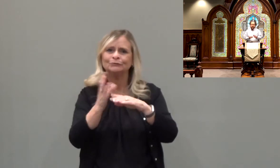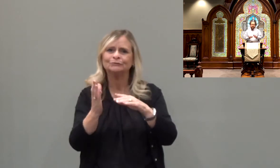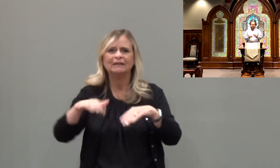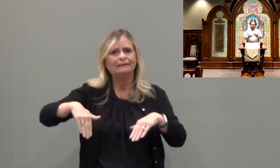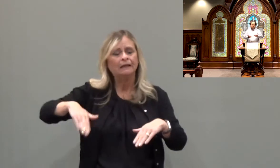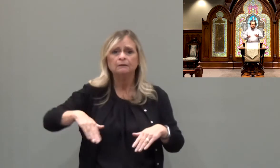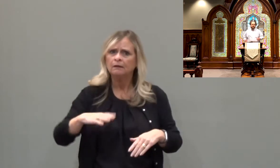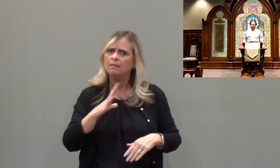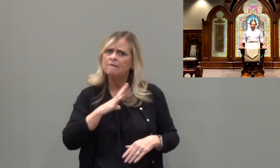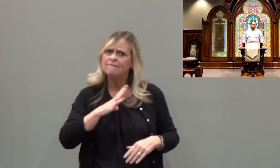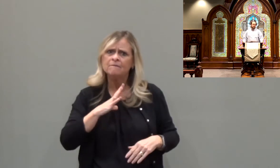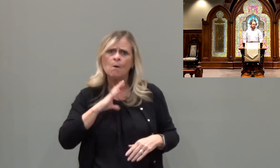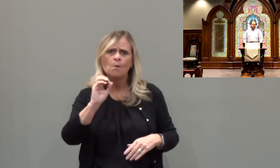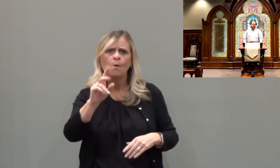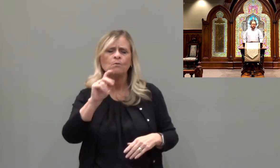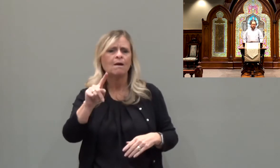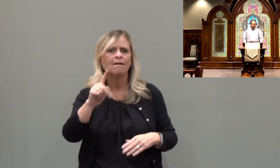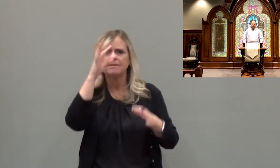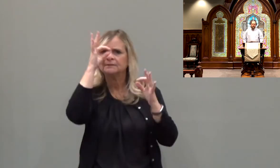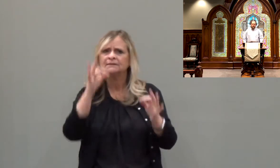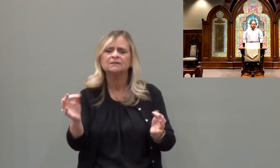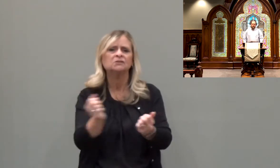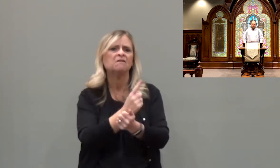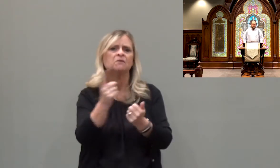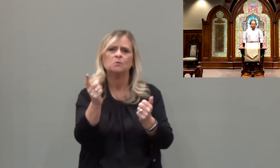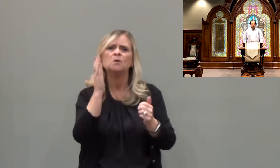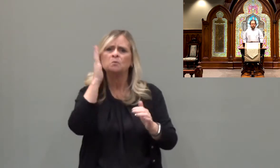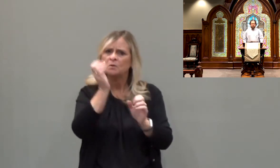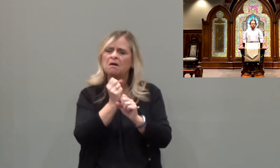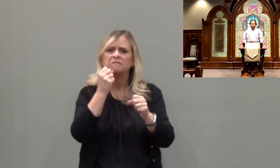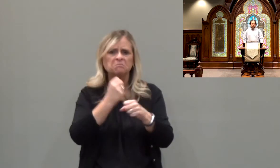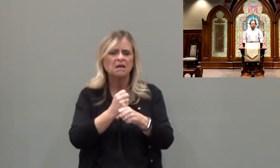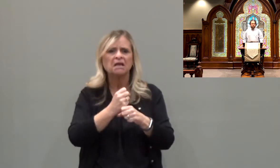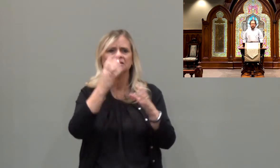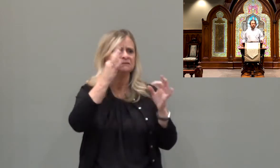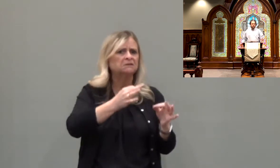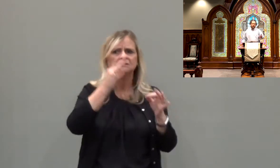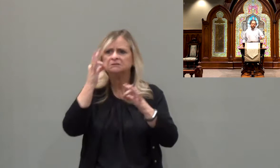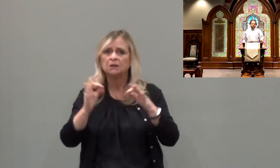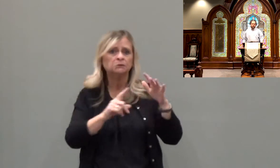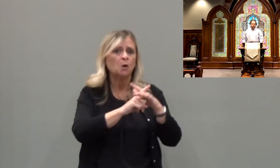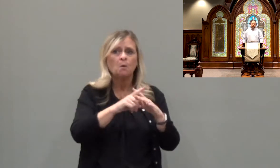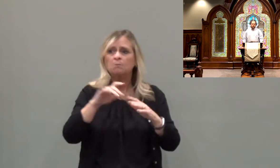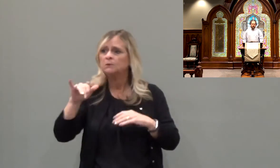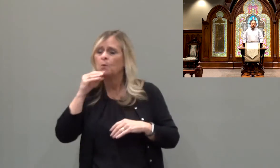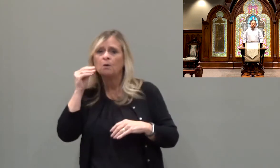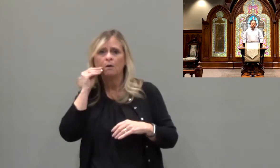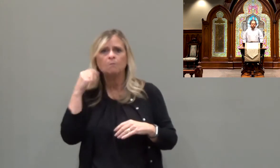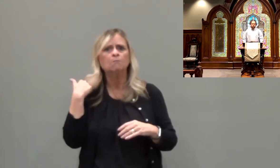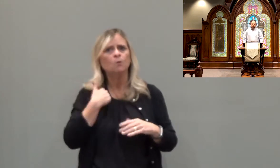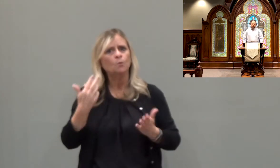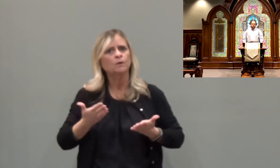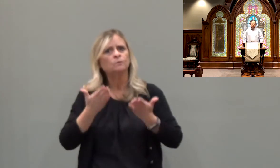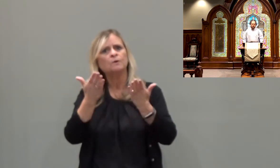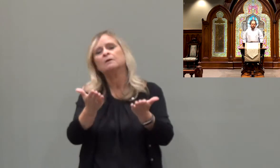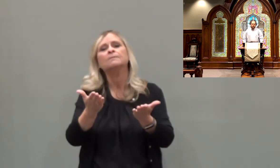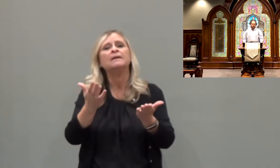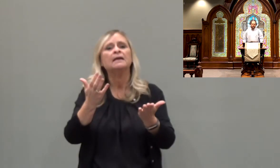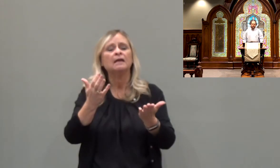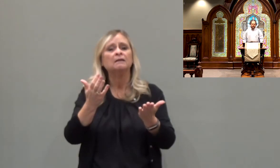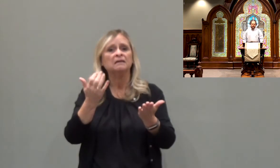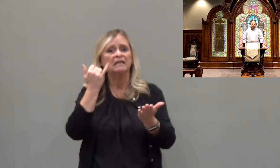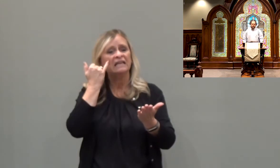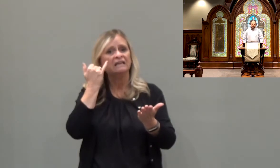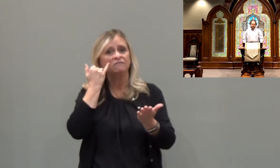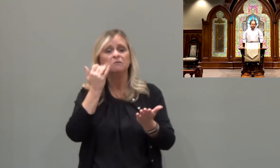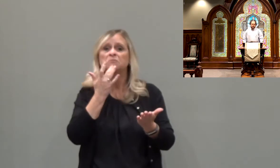that's okay. That's a decision everyone's going to make. And in fact, for some people, we recommend that perhaps you worship from home